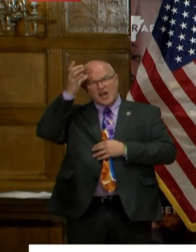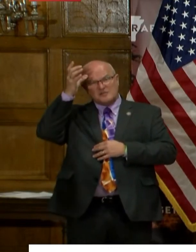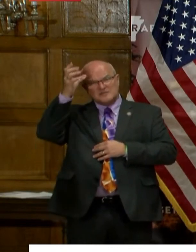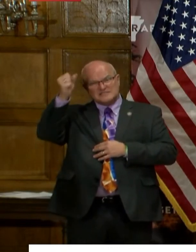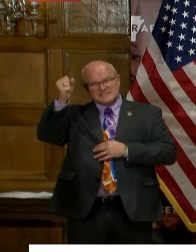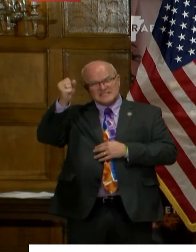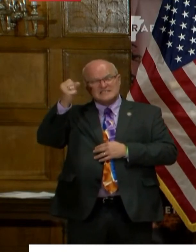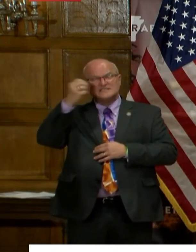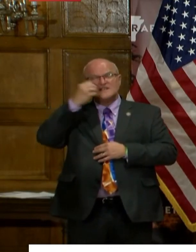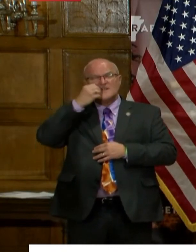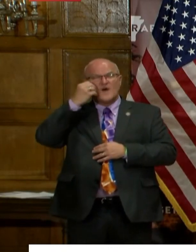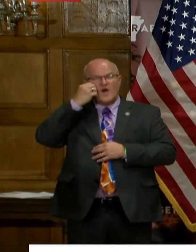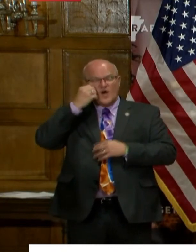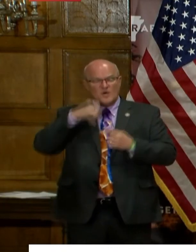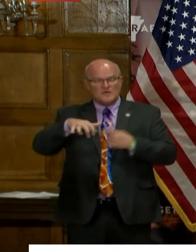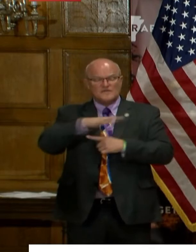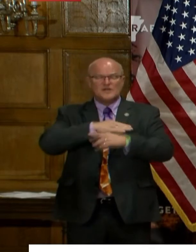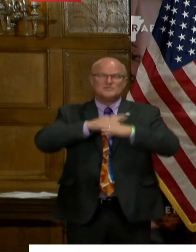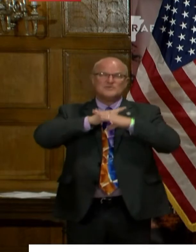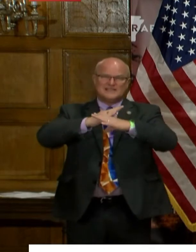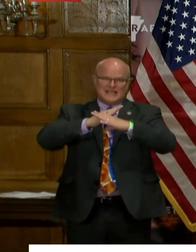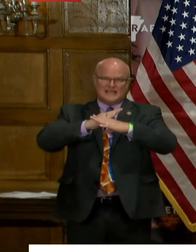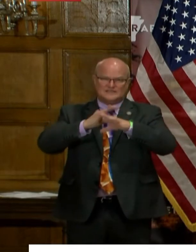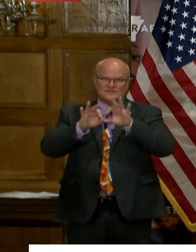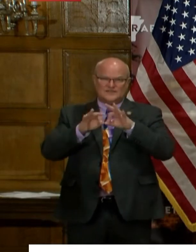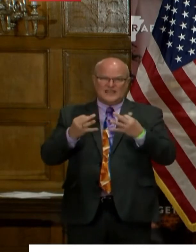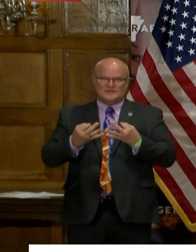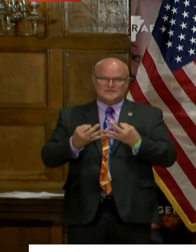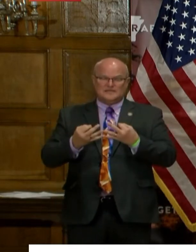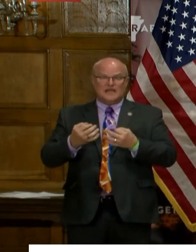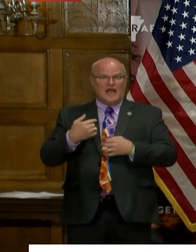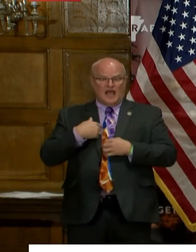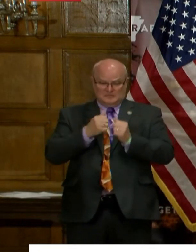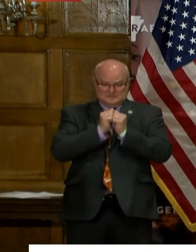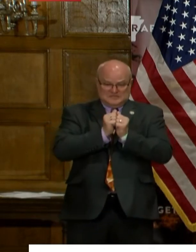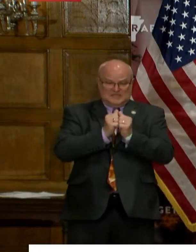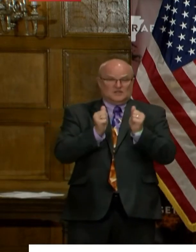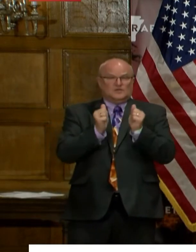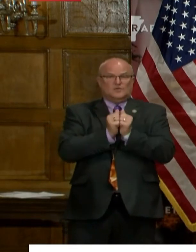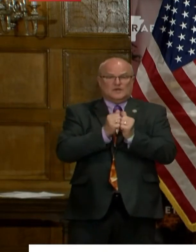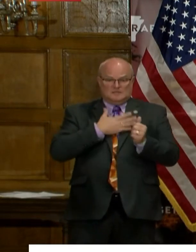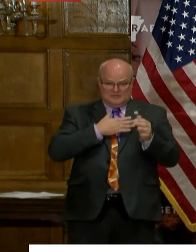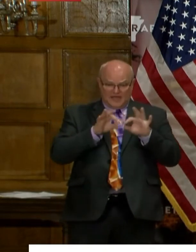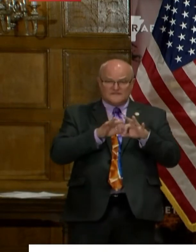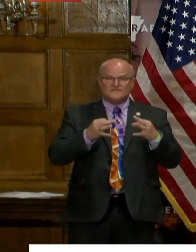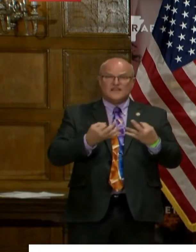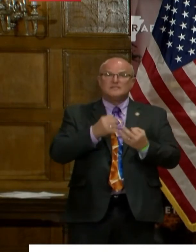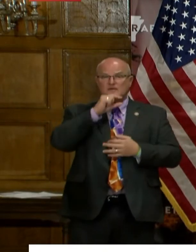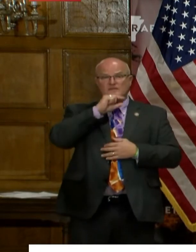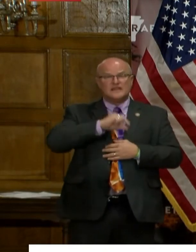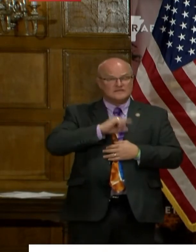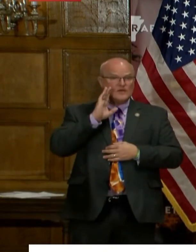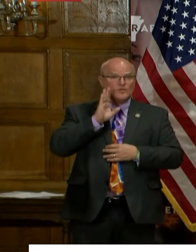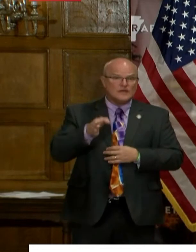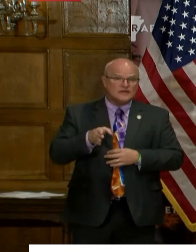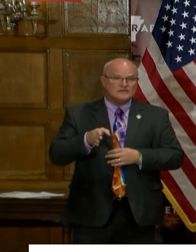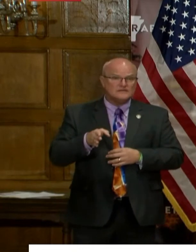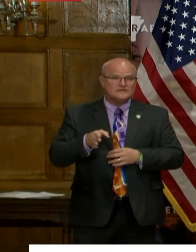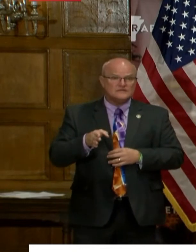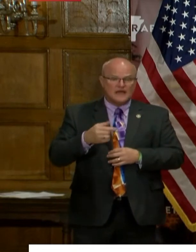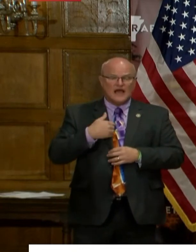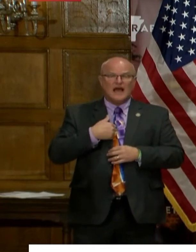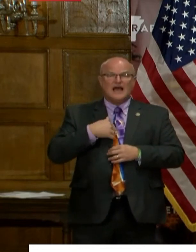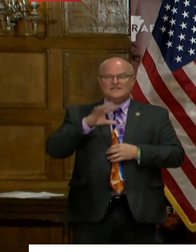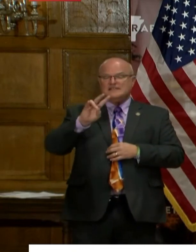home environment to protect loved ones. And I'm getting together with my family over Thanksgiving. I'll